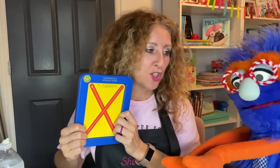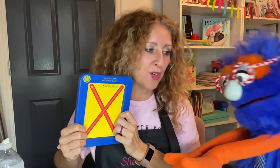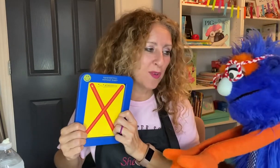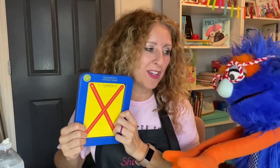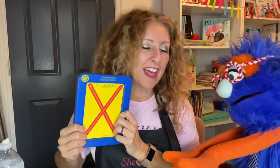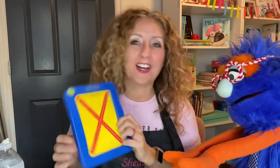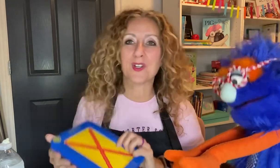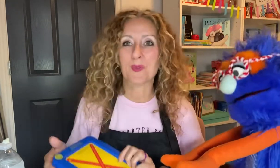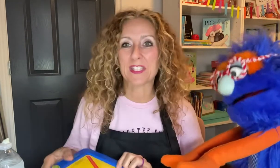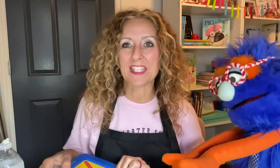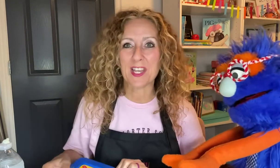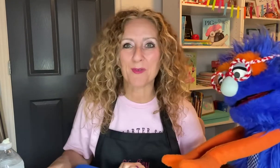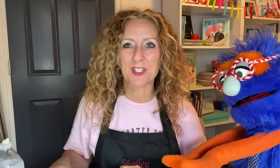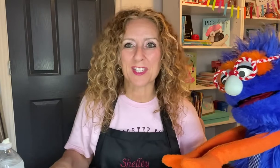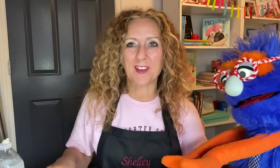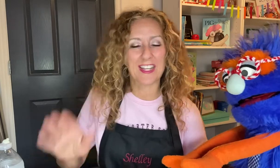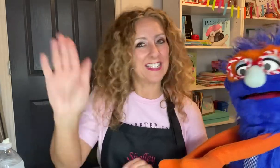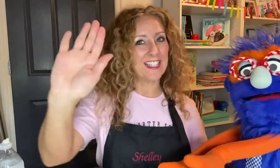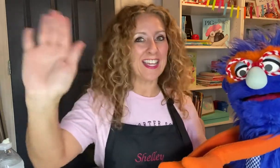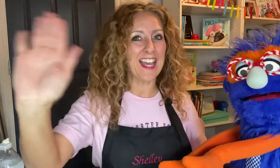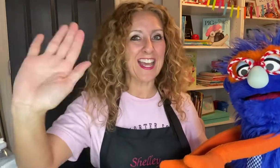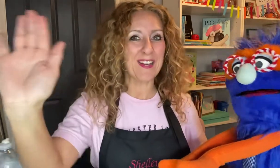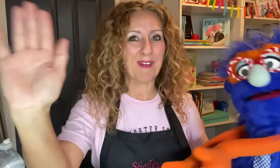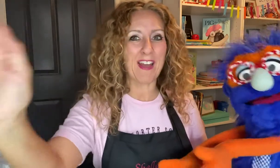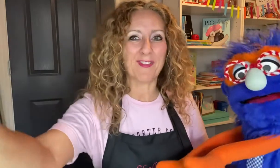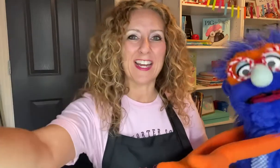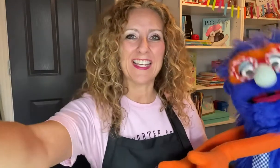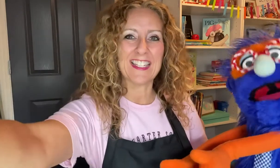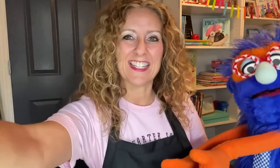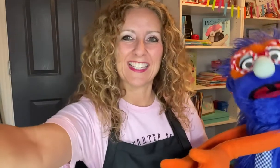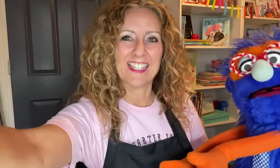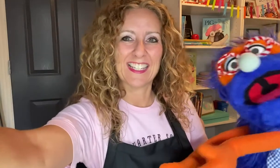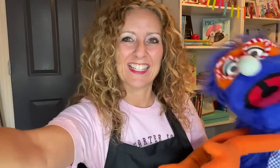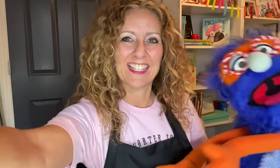Two more letters. We'll see you real soon. Until then. Bye, friends. Bye, kids. Bye.